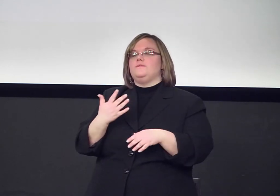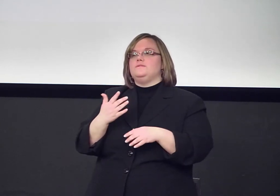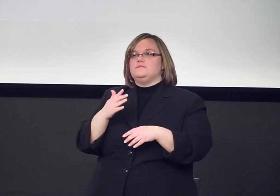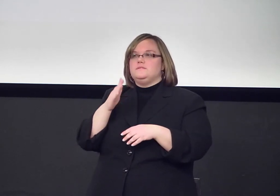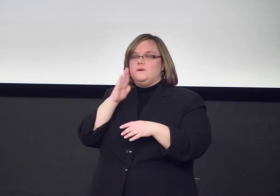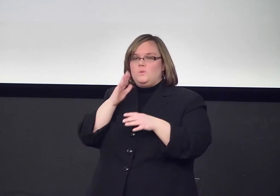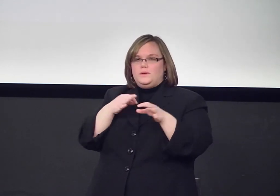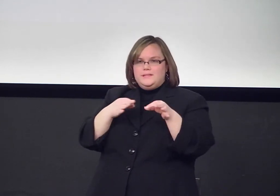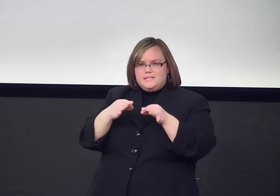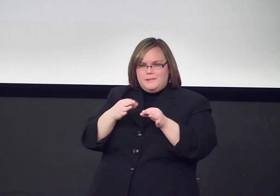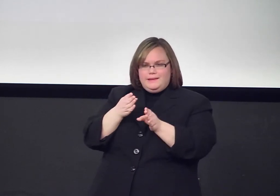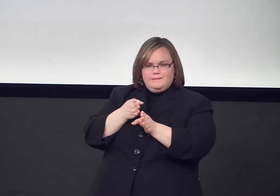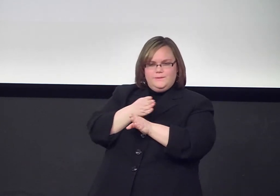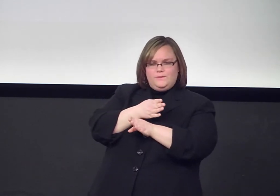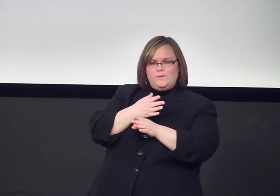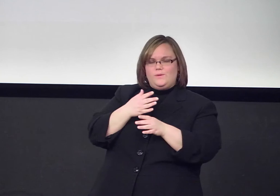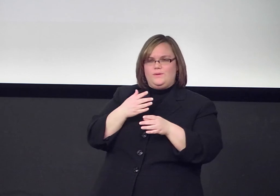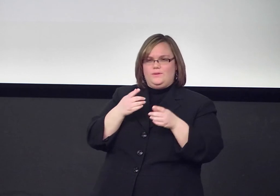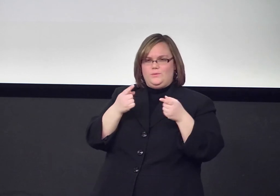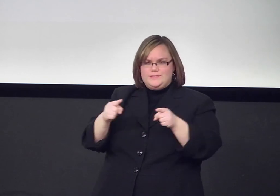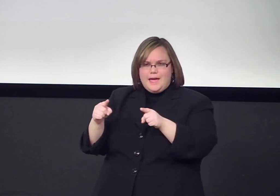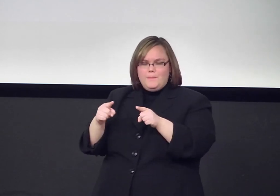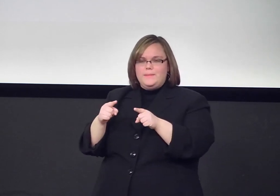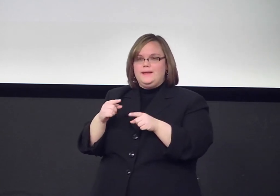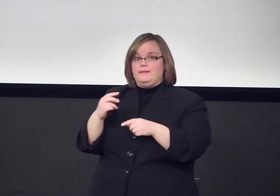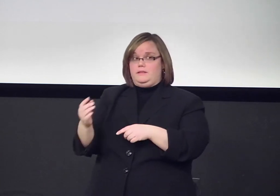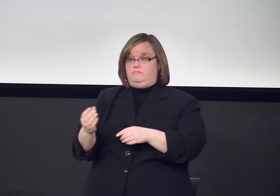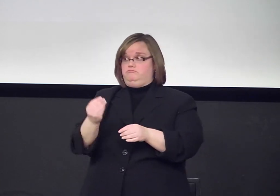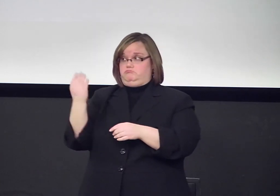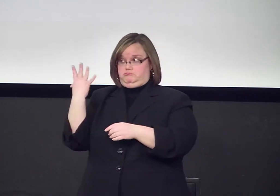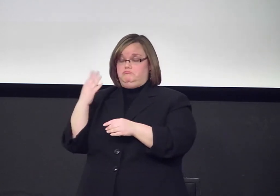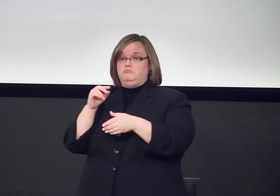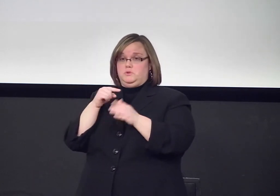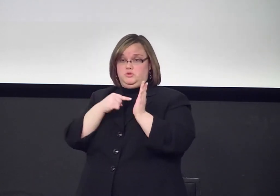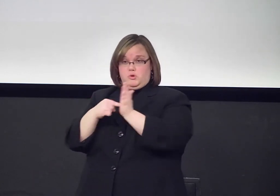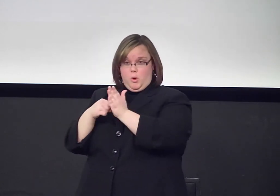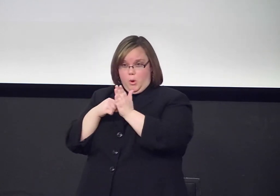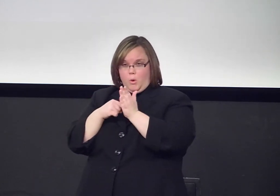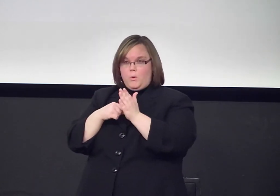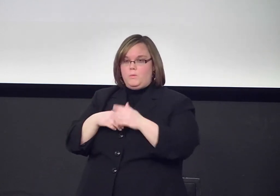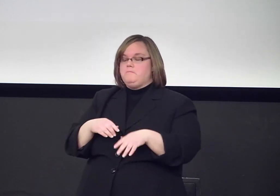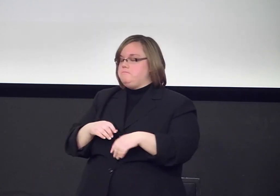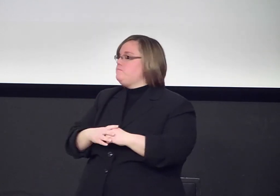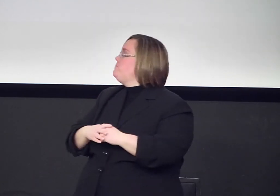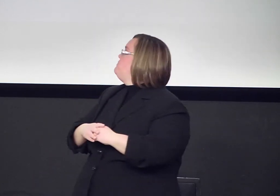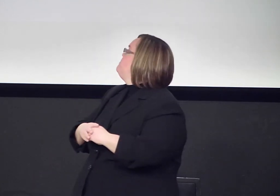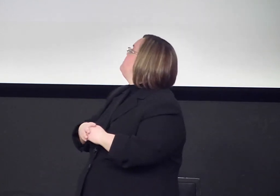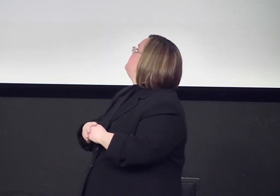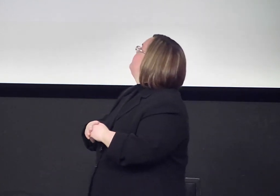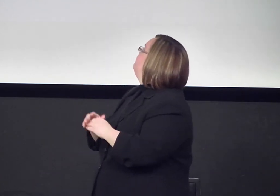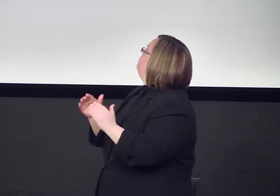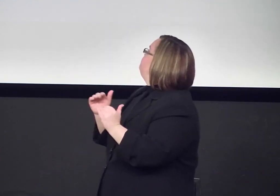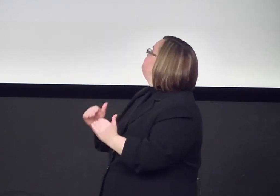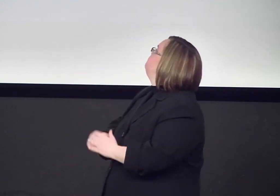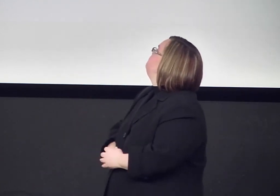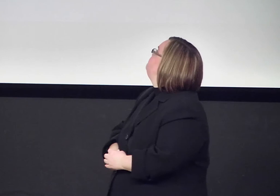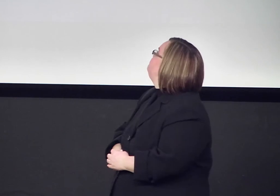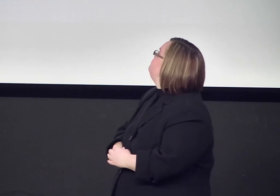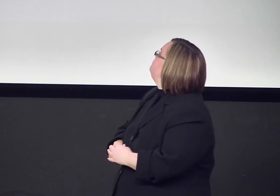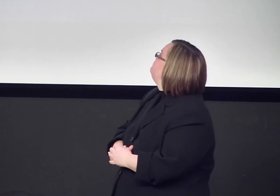like to show you some actual video footage to show you what I mean by these instances and the